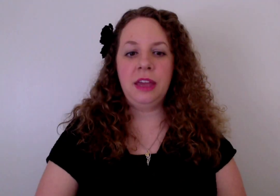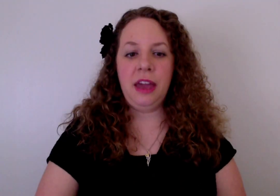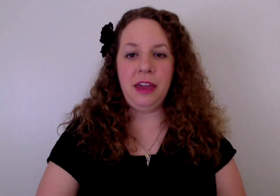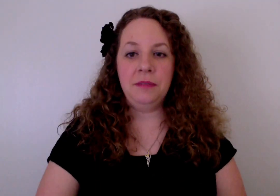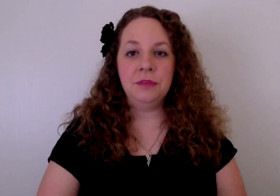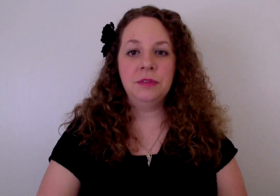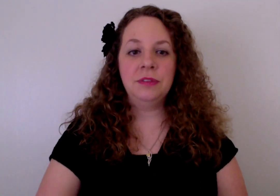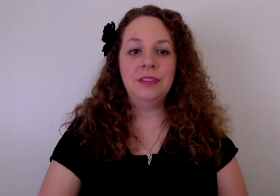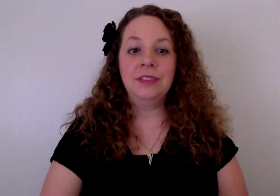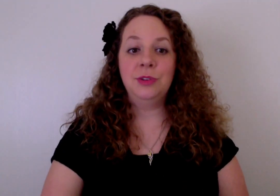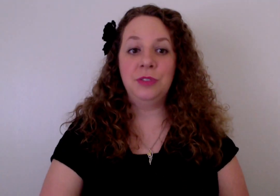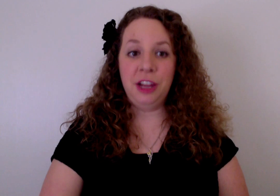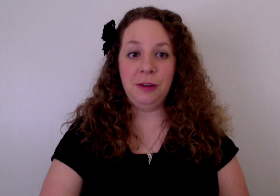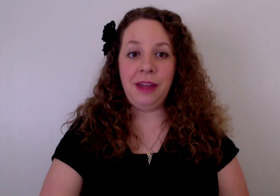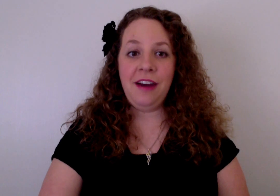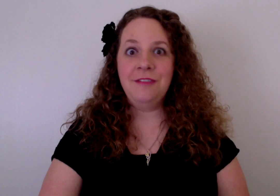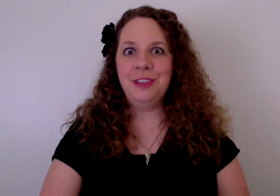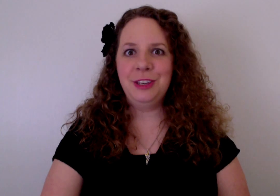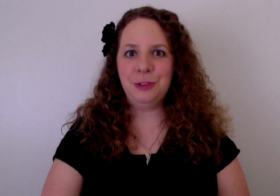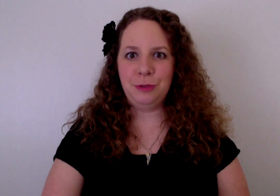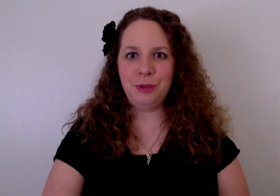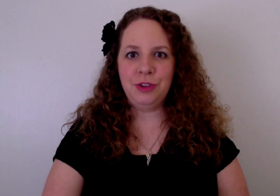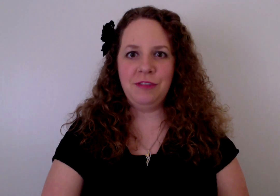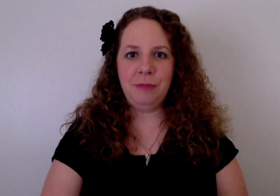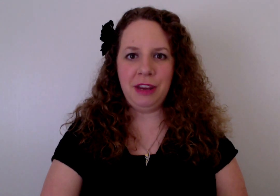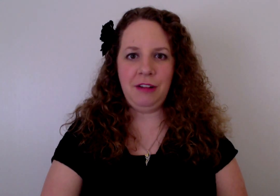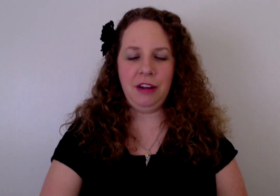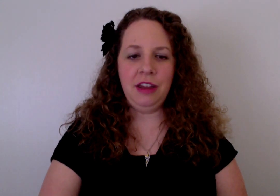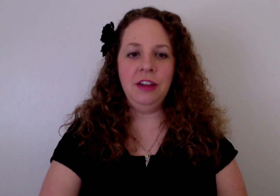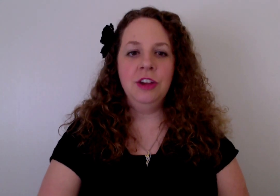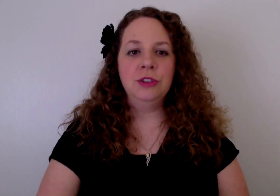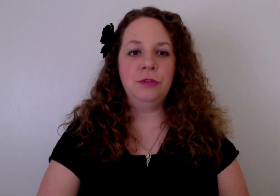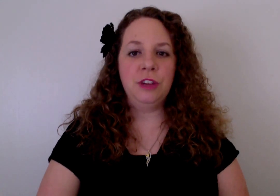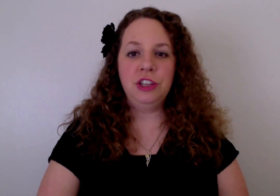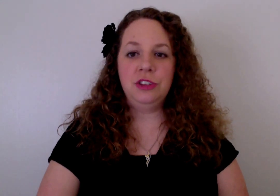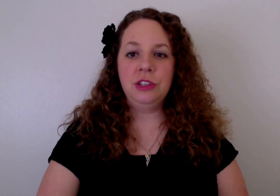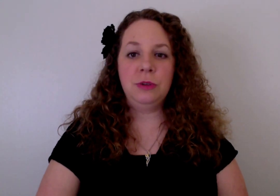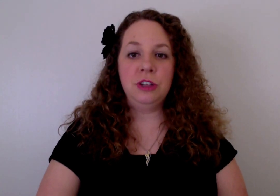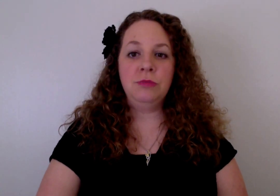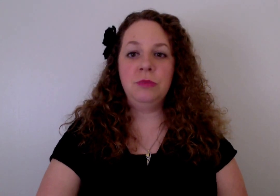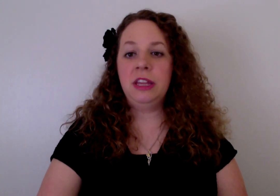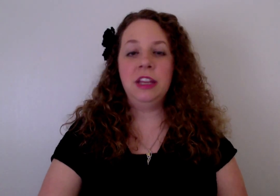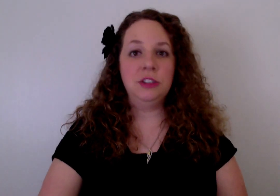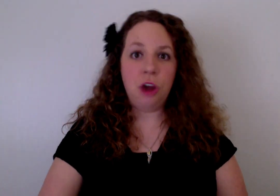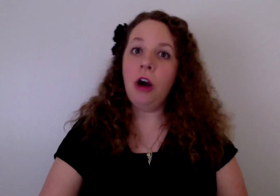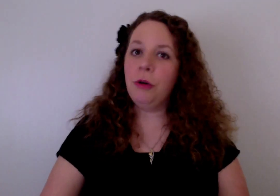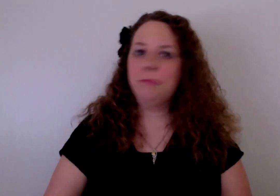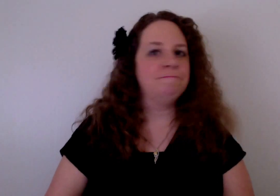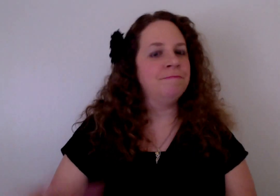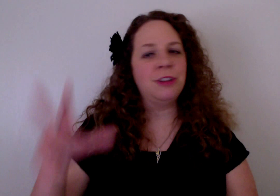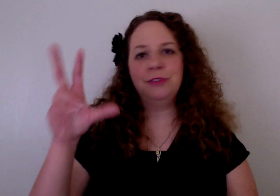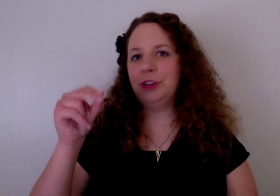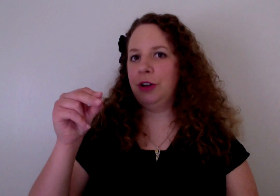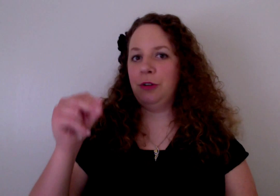Okay, so there we have the description of Benihana. So for each of these questions, we can answer, oh, no.